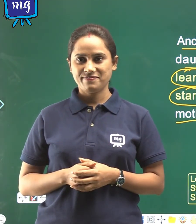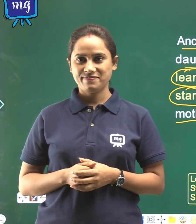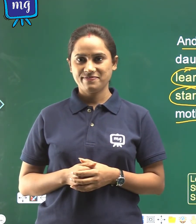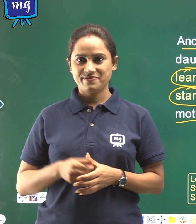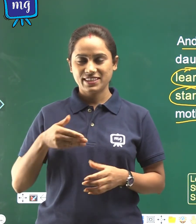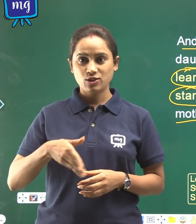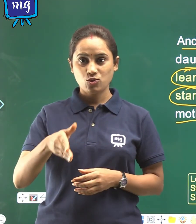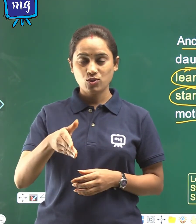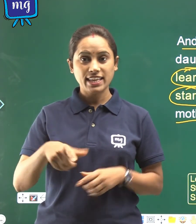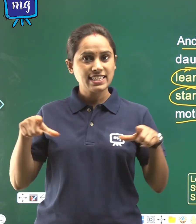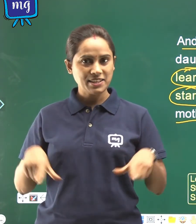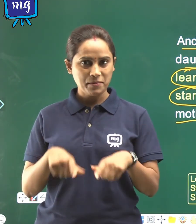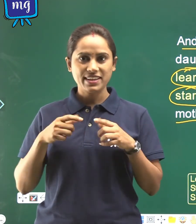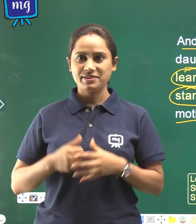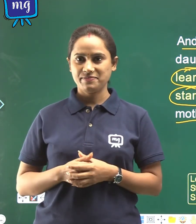through the summary,